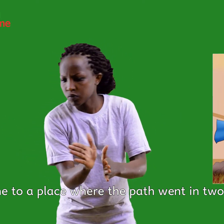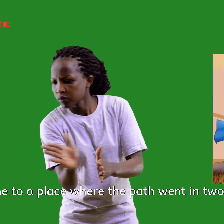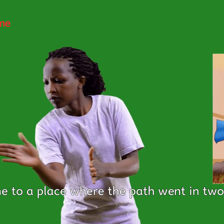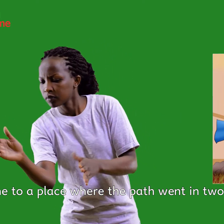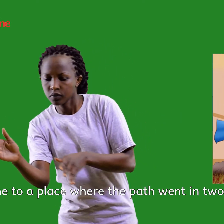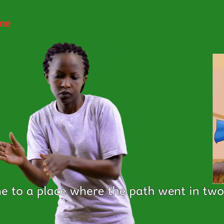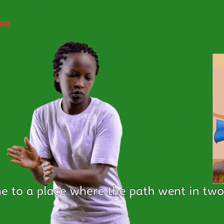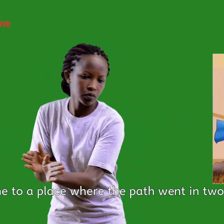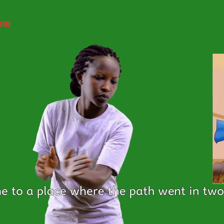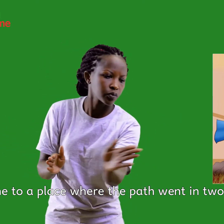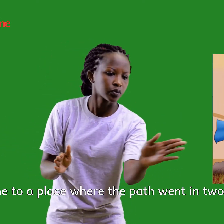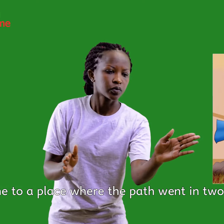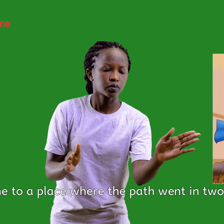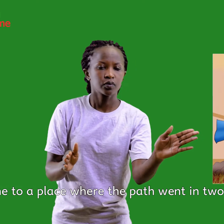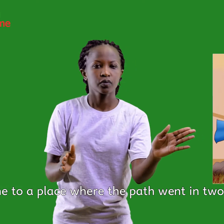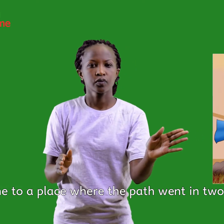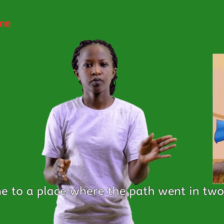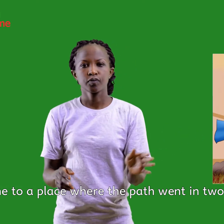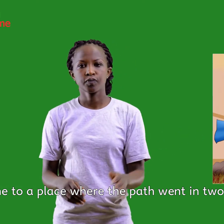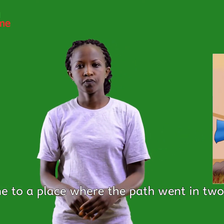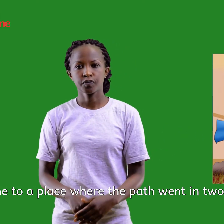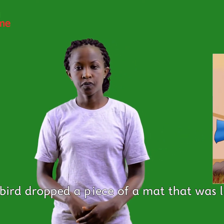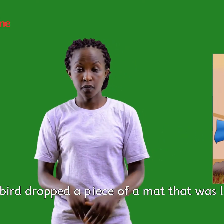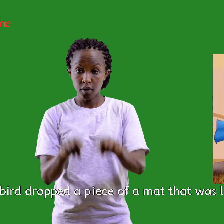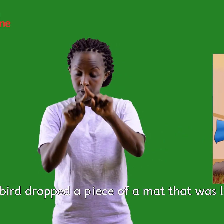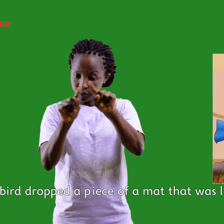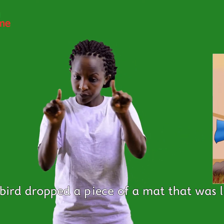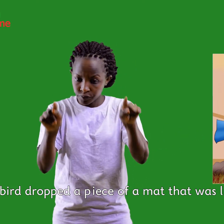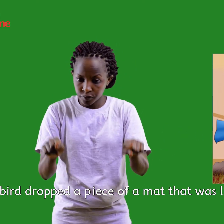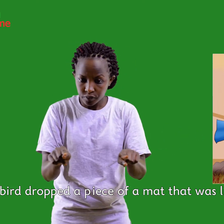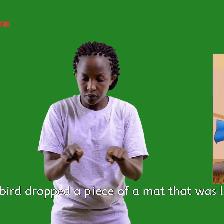Akai came to a place where the path went in two different directions.